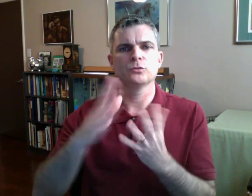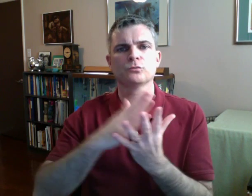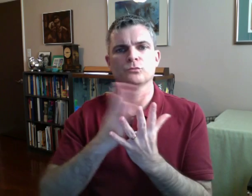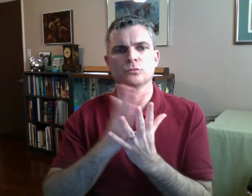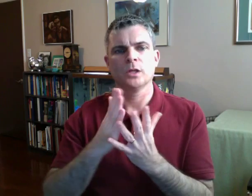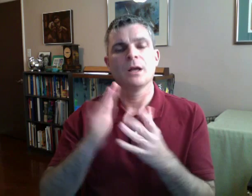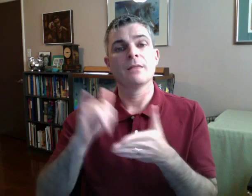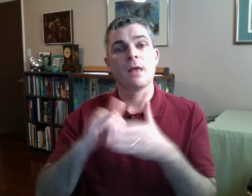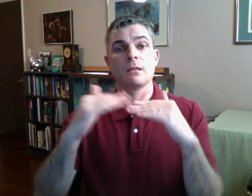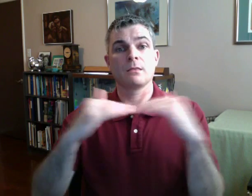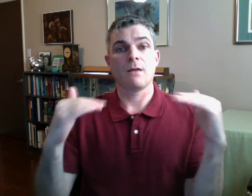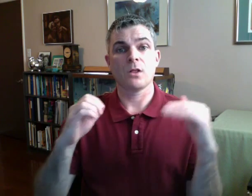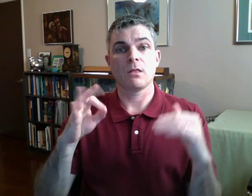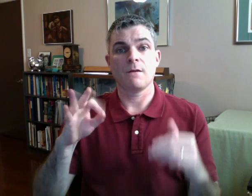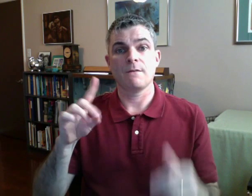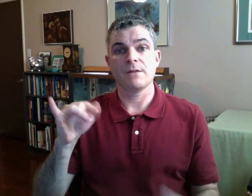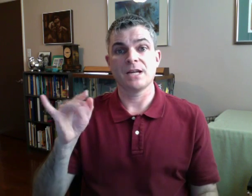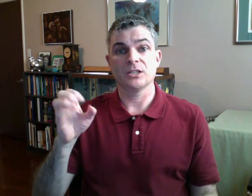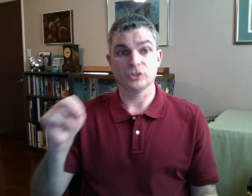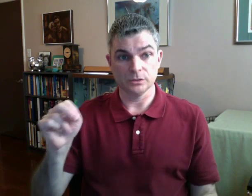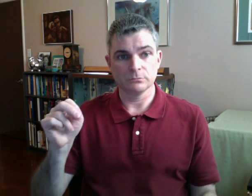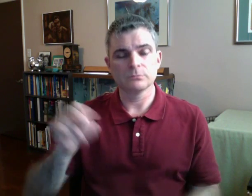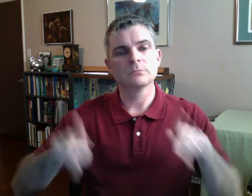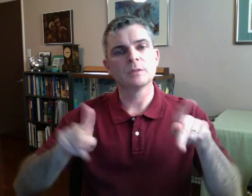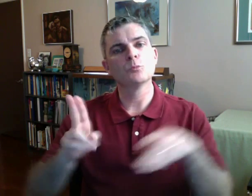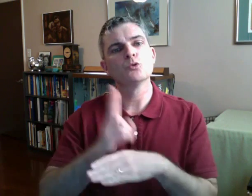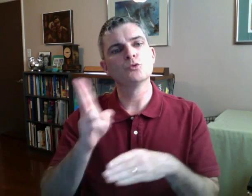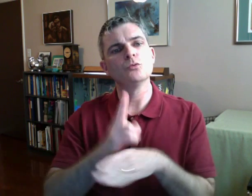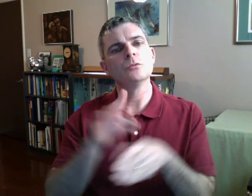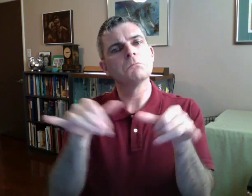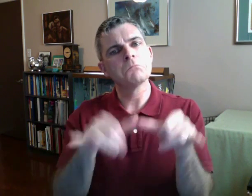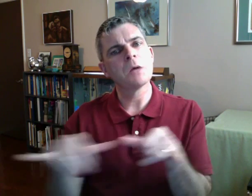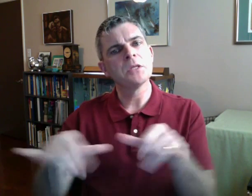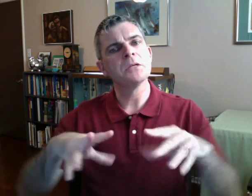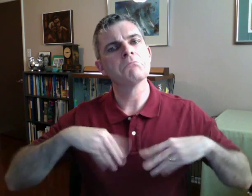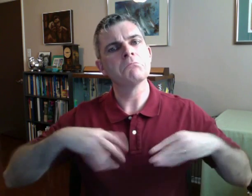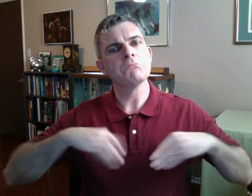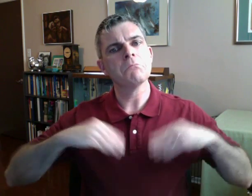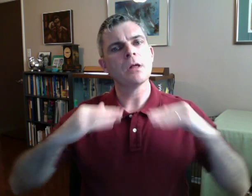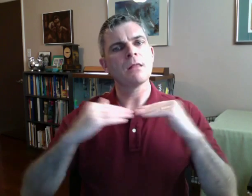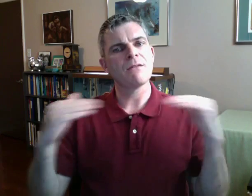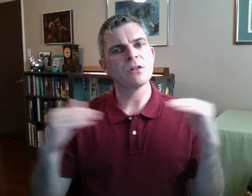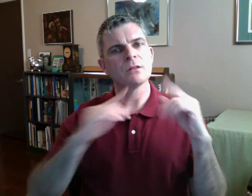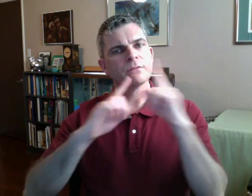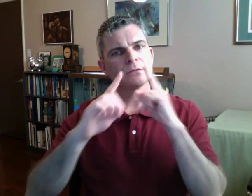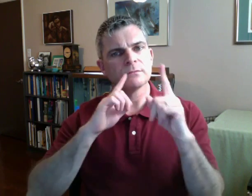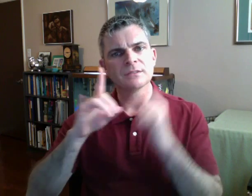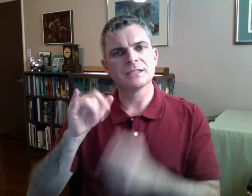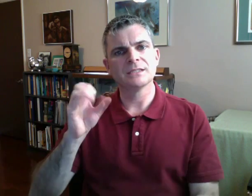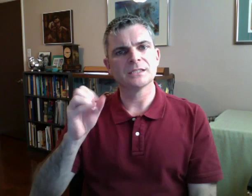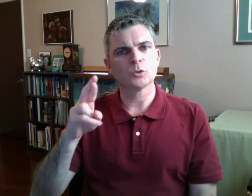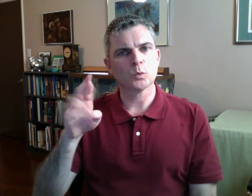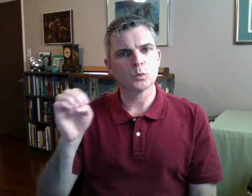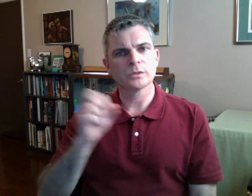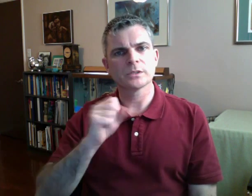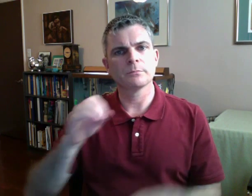a commonly accepted level of professional discourse education. It is formal, and there are many societal expectations for its